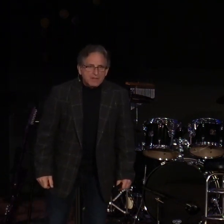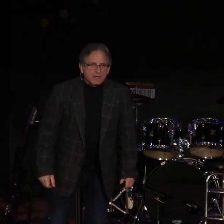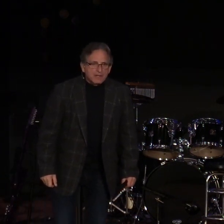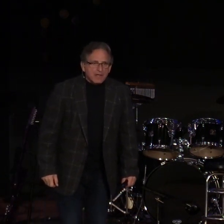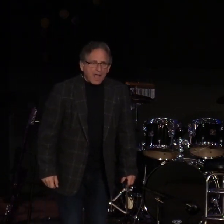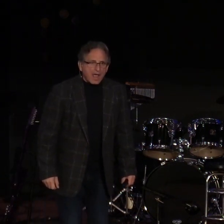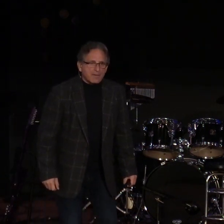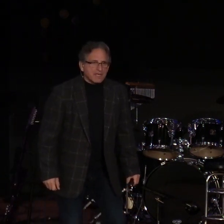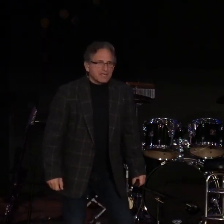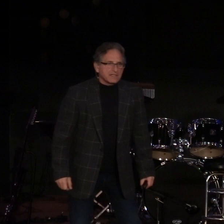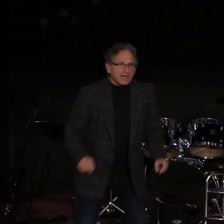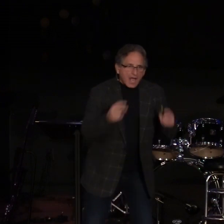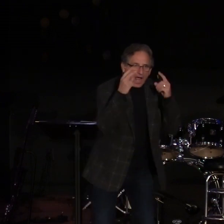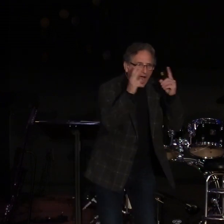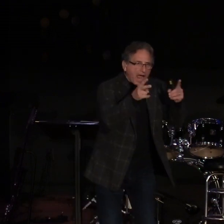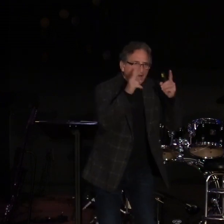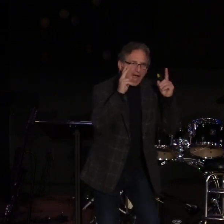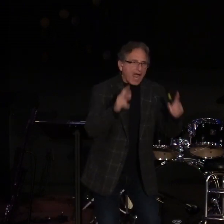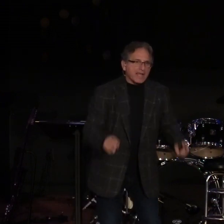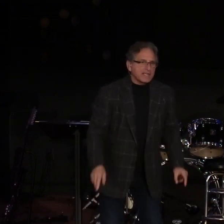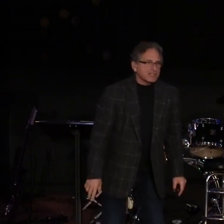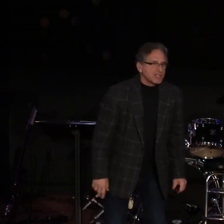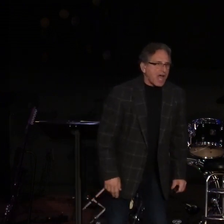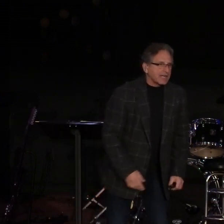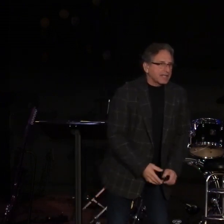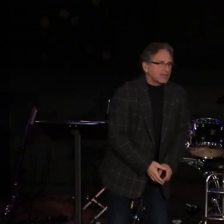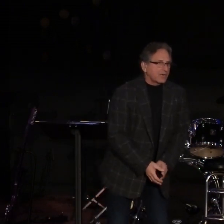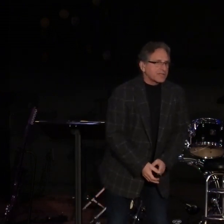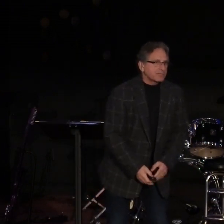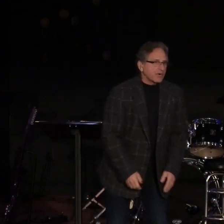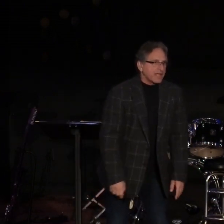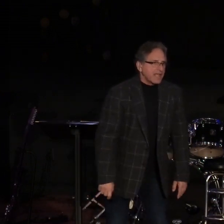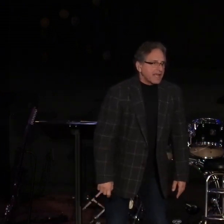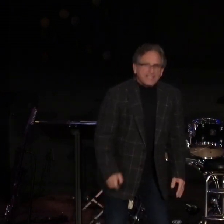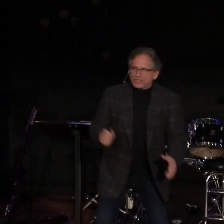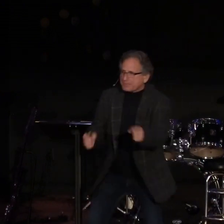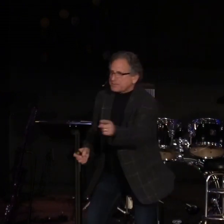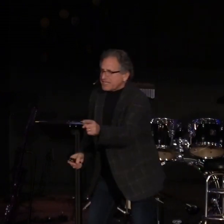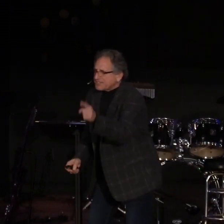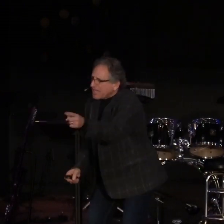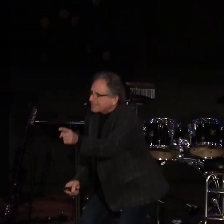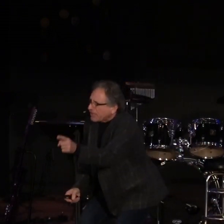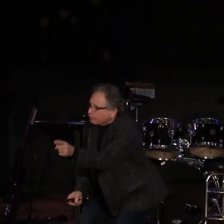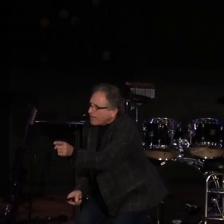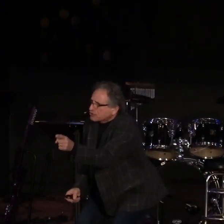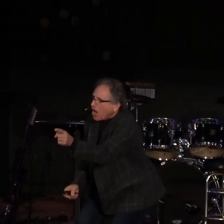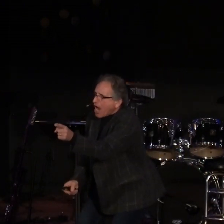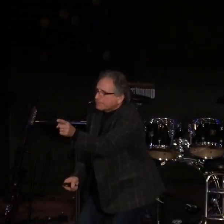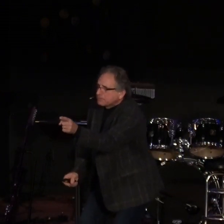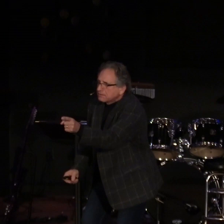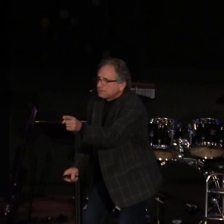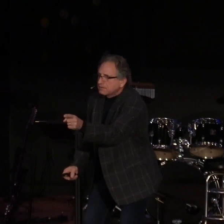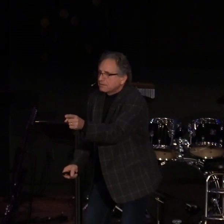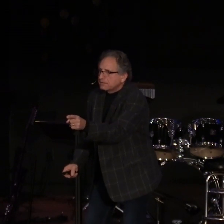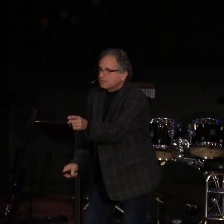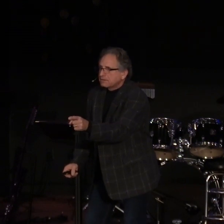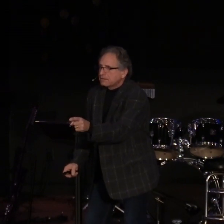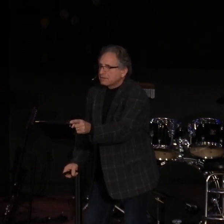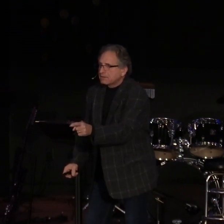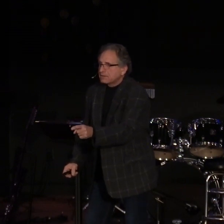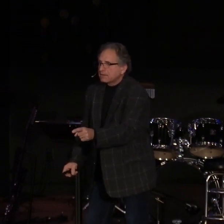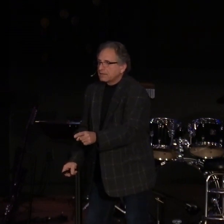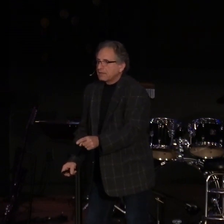at him. I mean, he got eye to eye. He is not letting go of this boy. And he jumped up again. He said, "I said, where's God?"